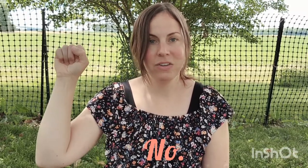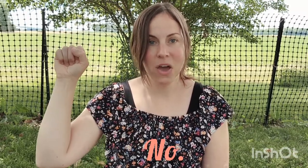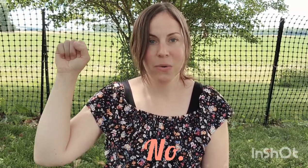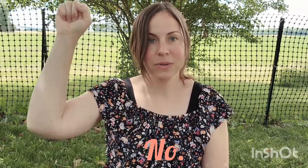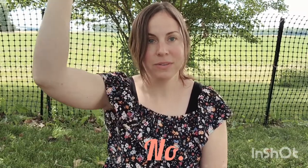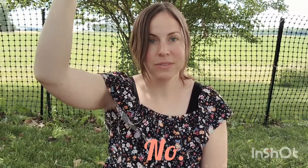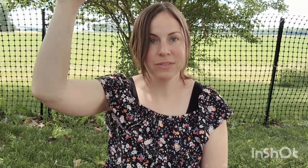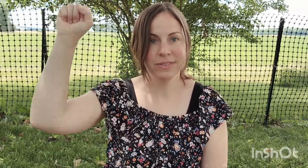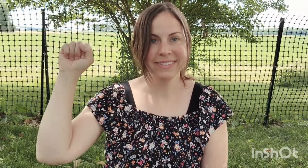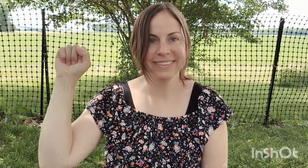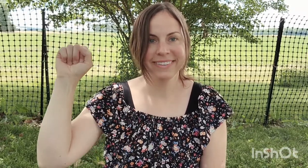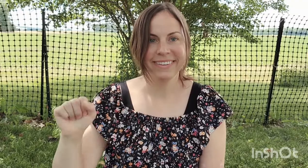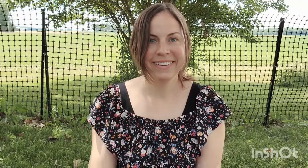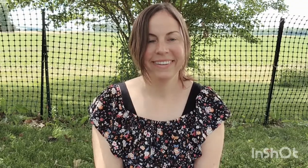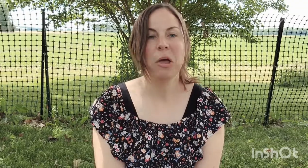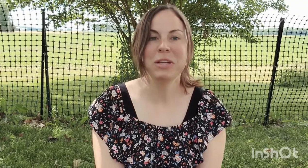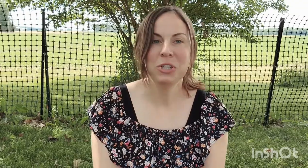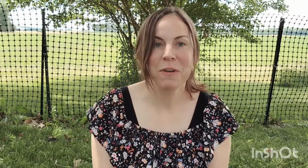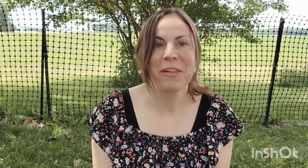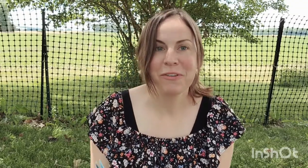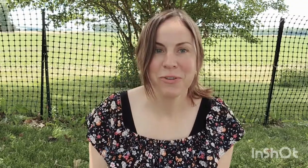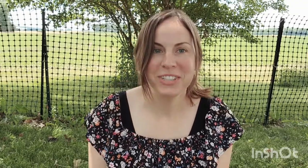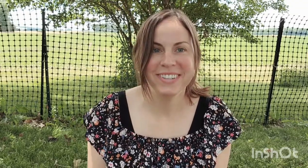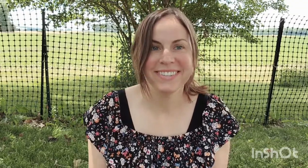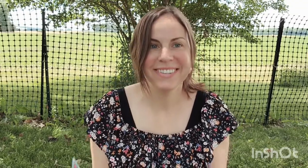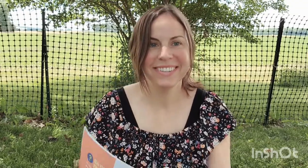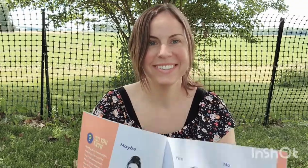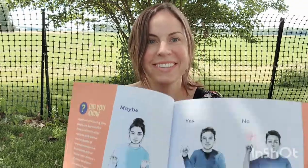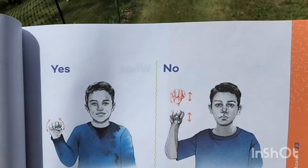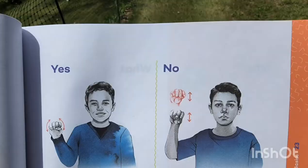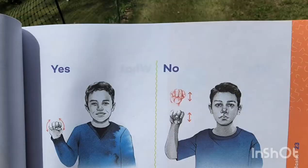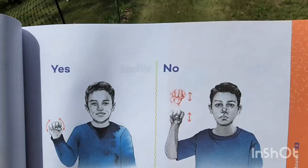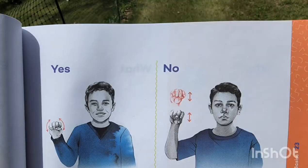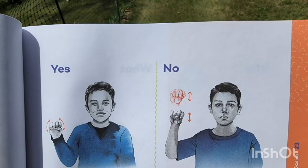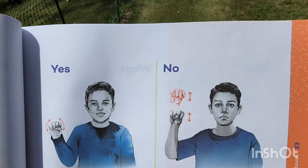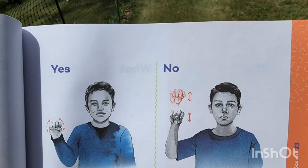No. Let me show you the illustrations.